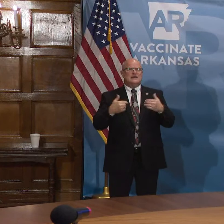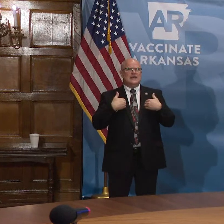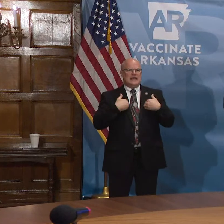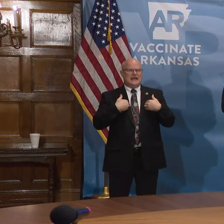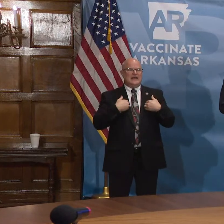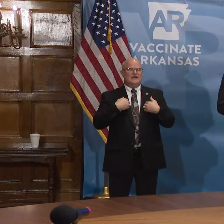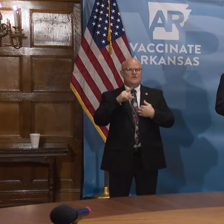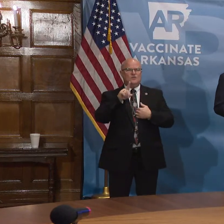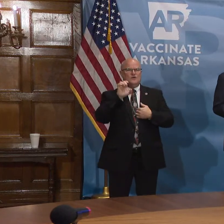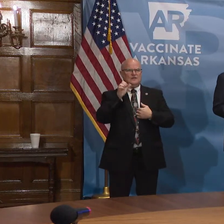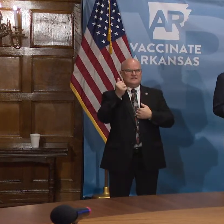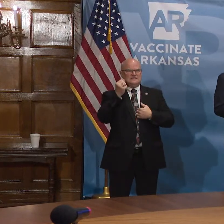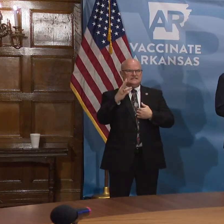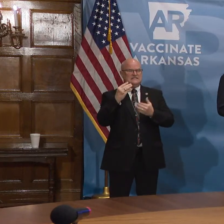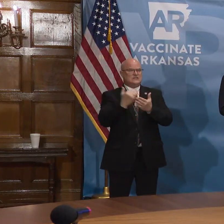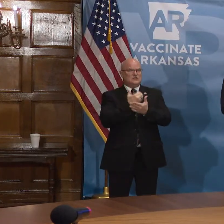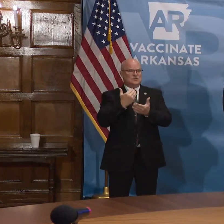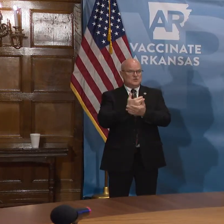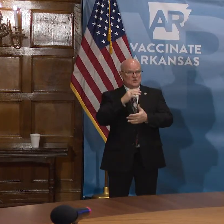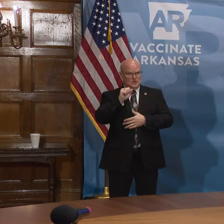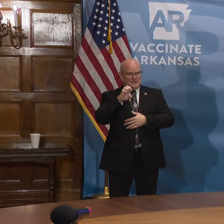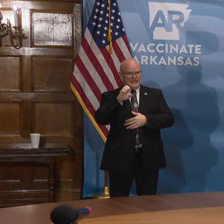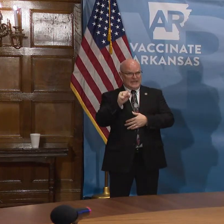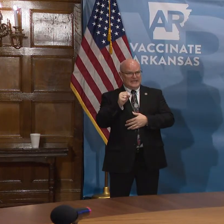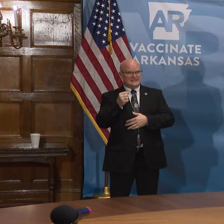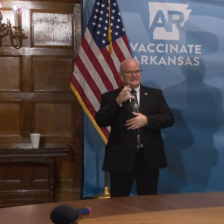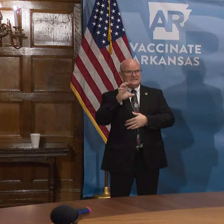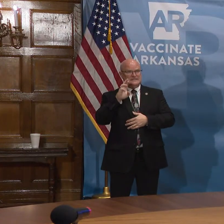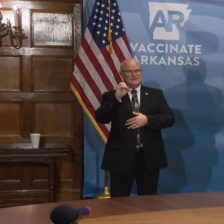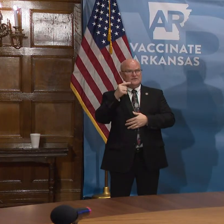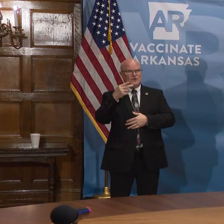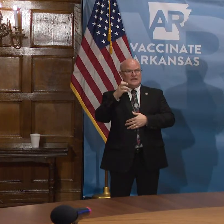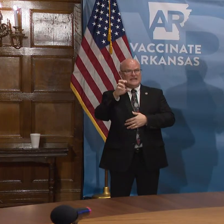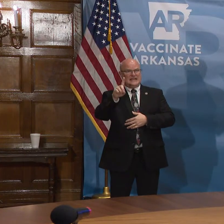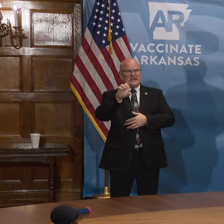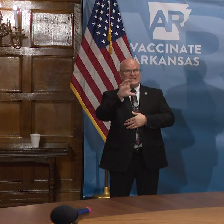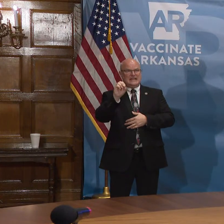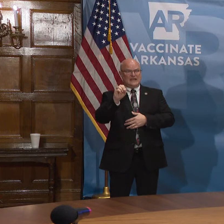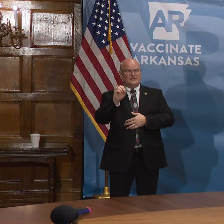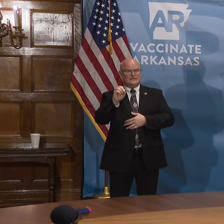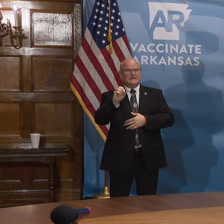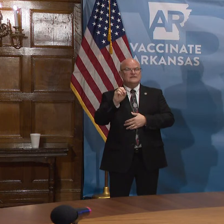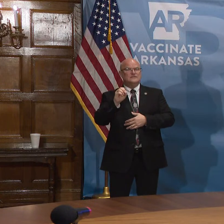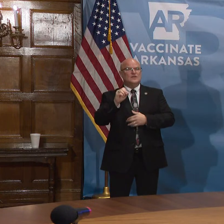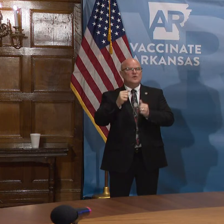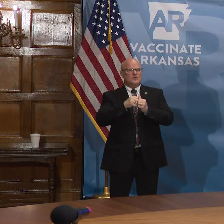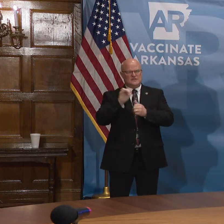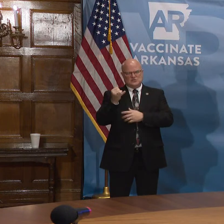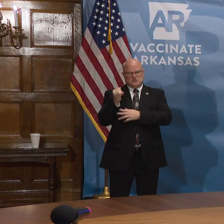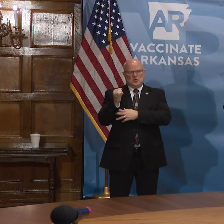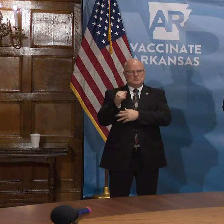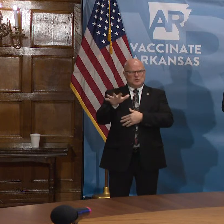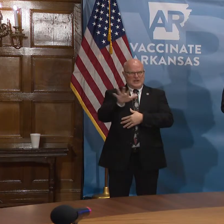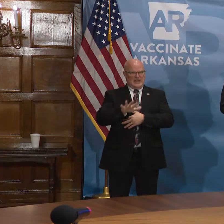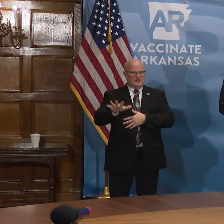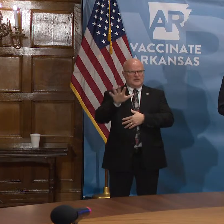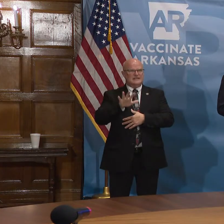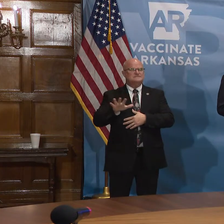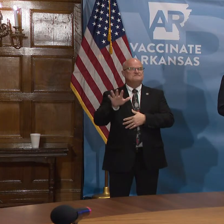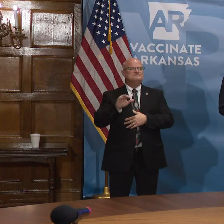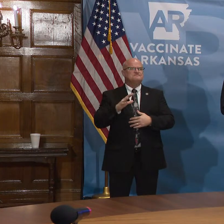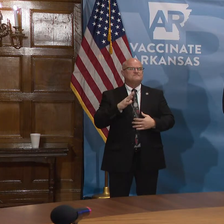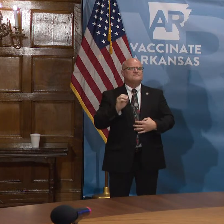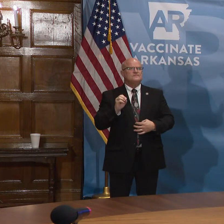have 116 new cases in Craighead County, largely in the Jonesboro area.